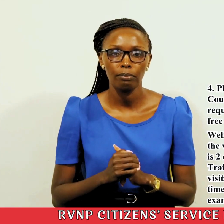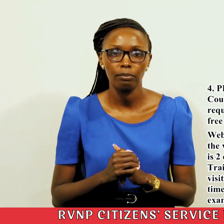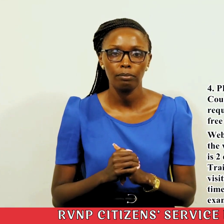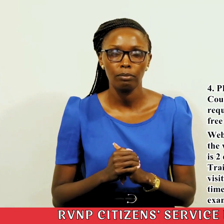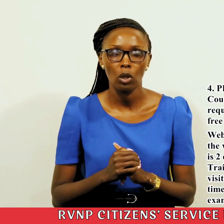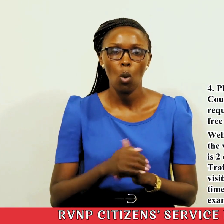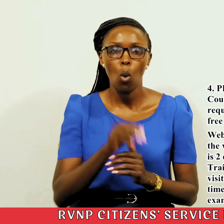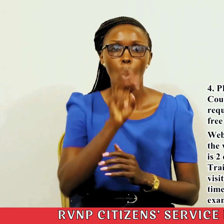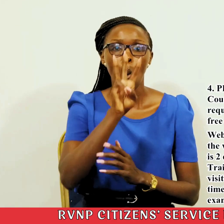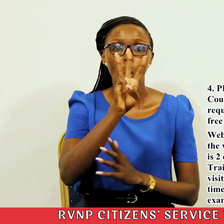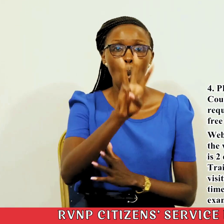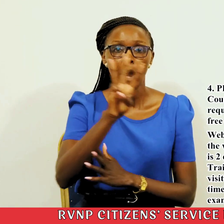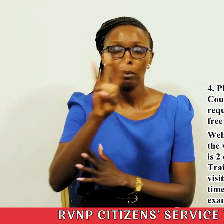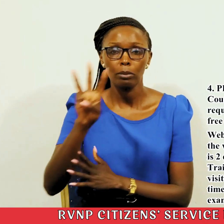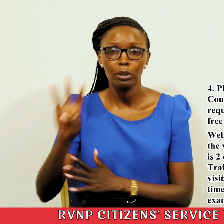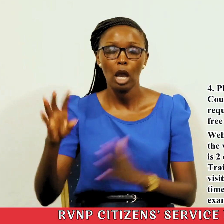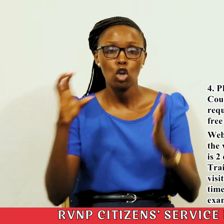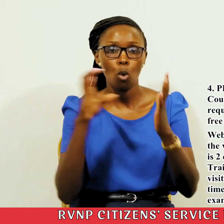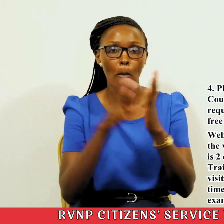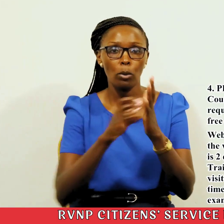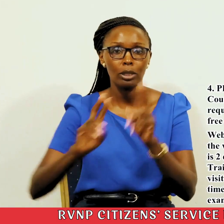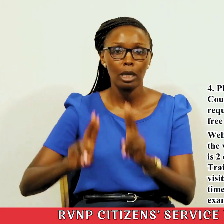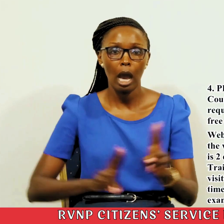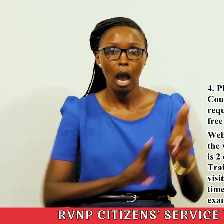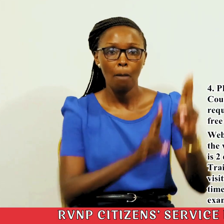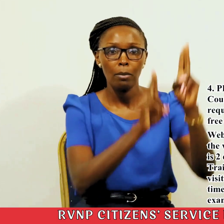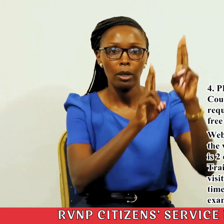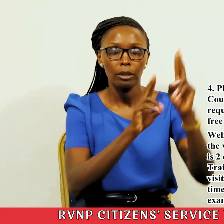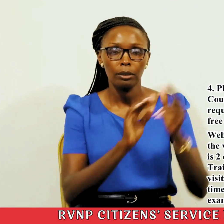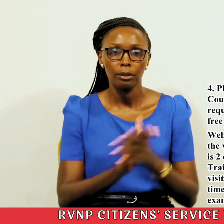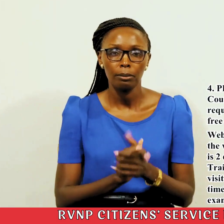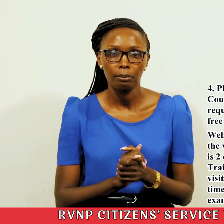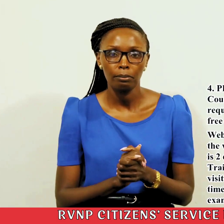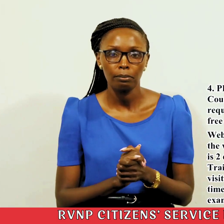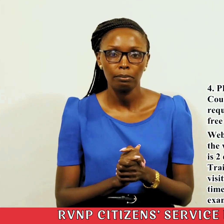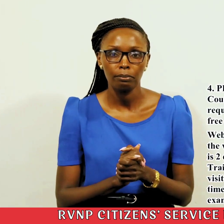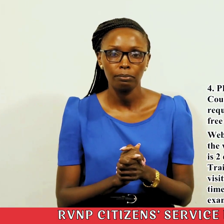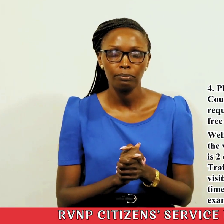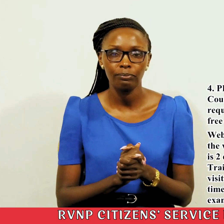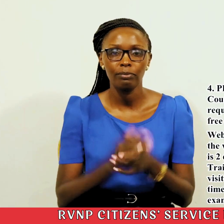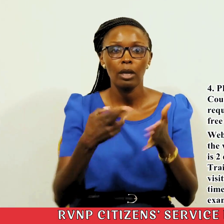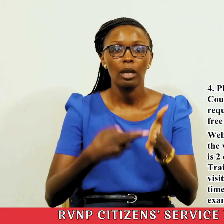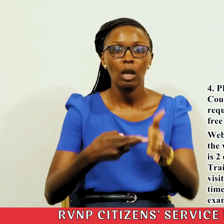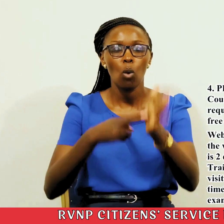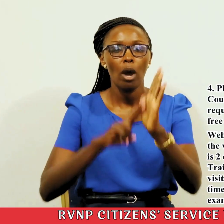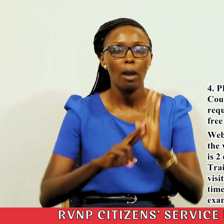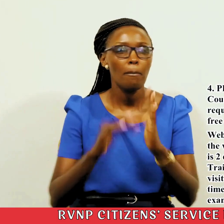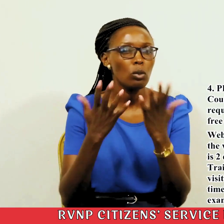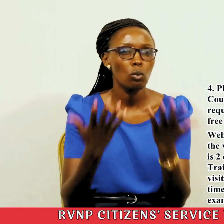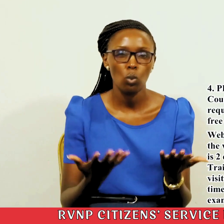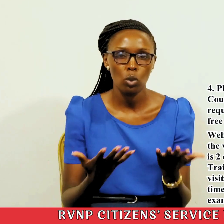Website posting and updates. The requirement is to visit the